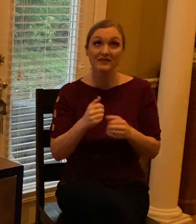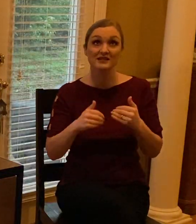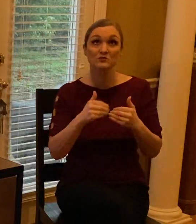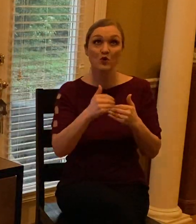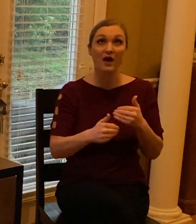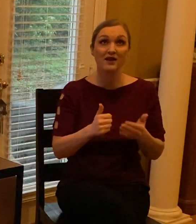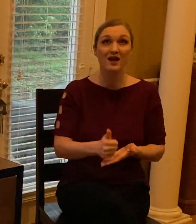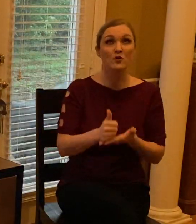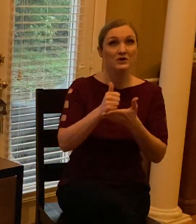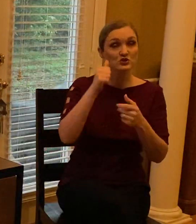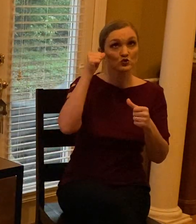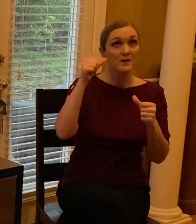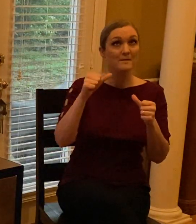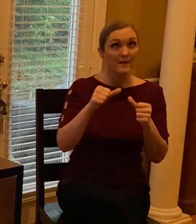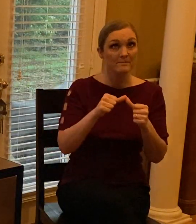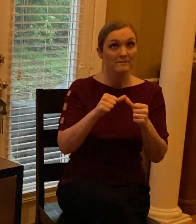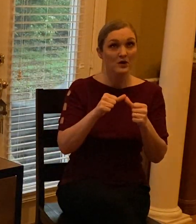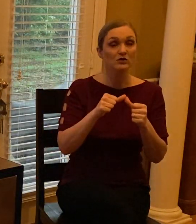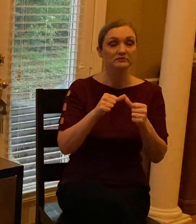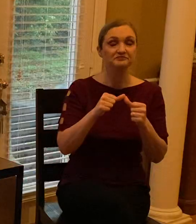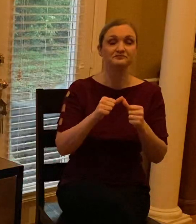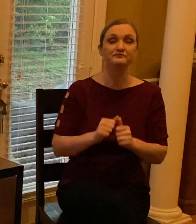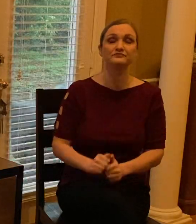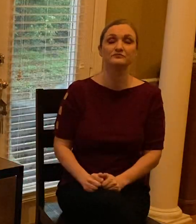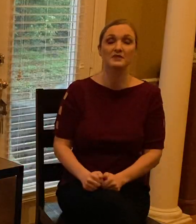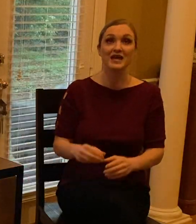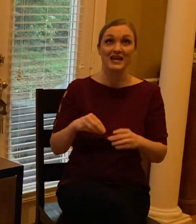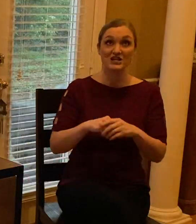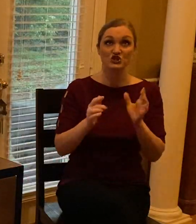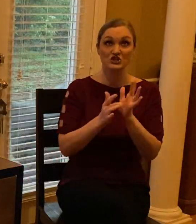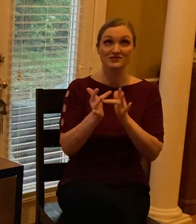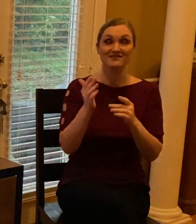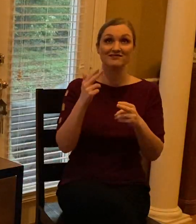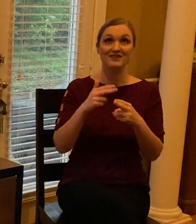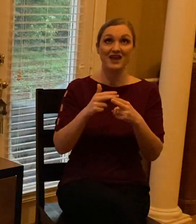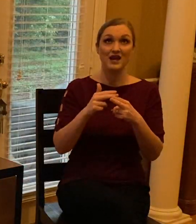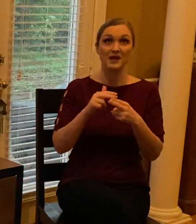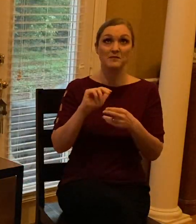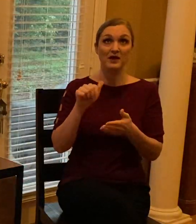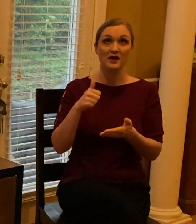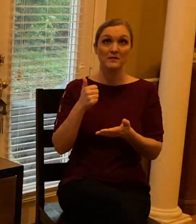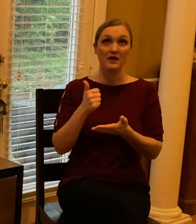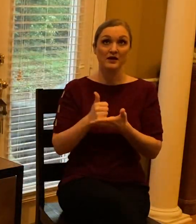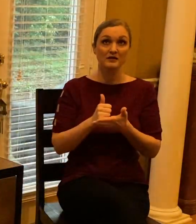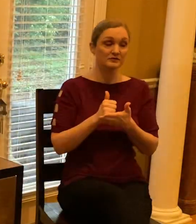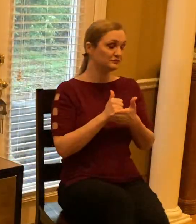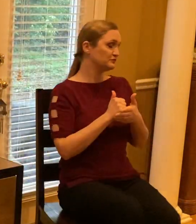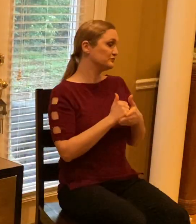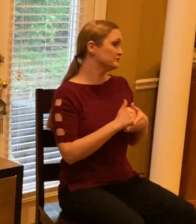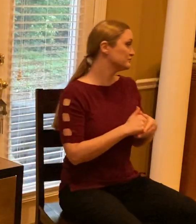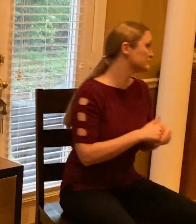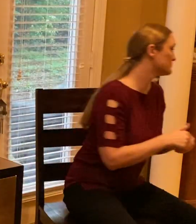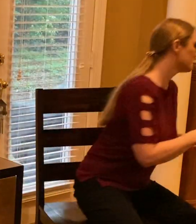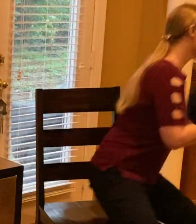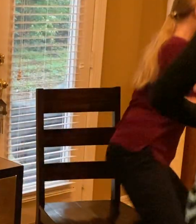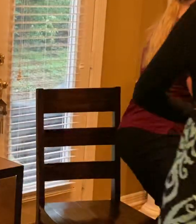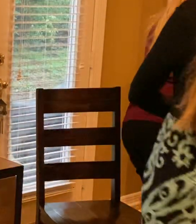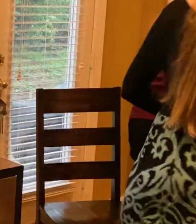to remember that and to reflect on that. It's in Your Son Jesus' name that we pray. Amen.